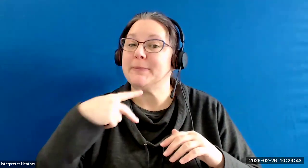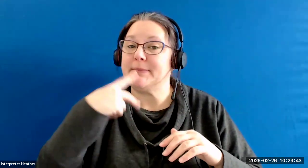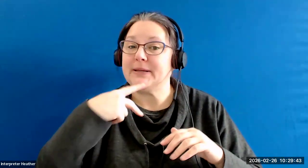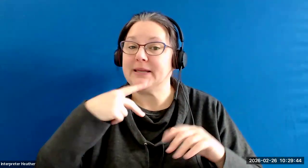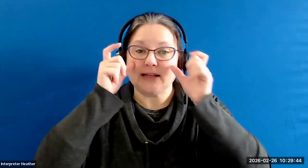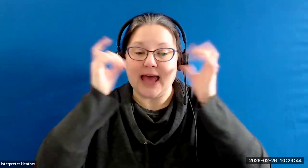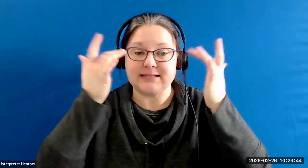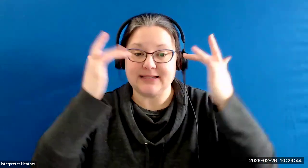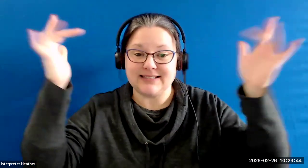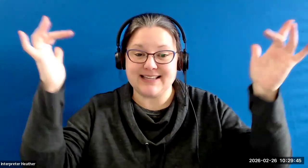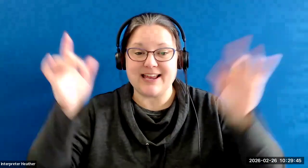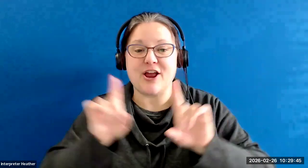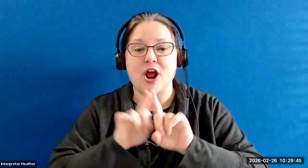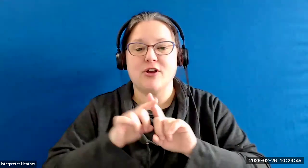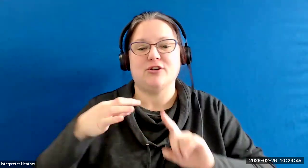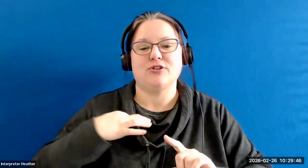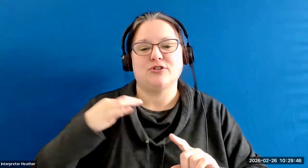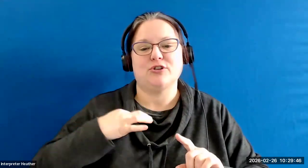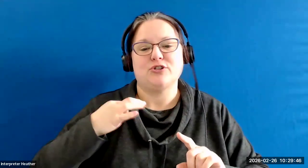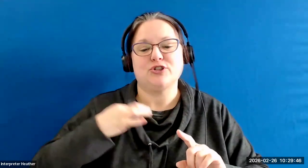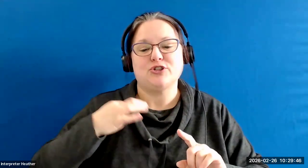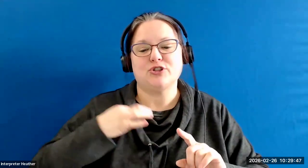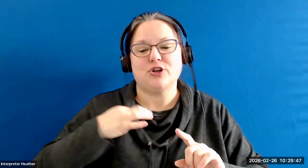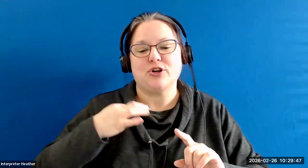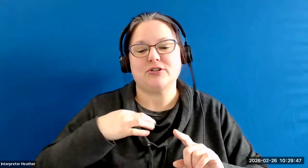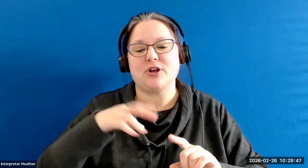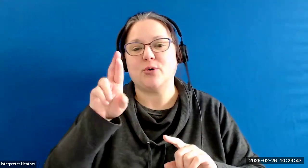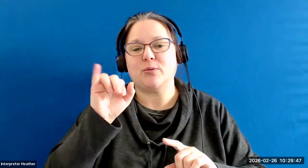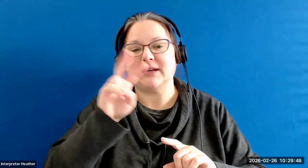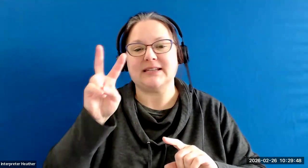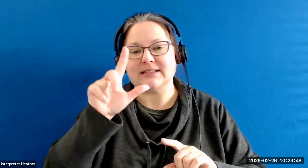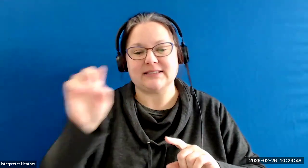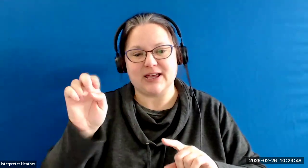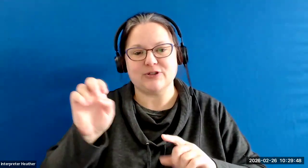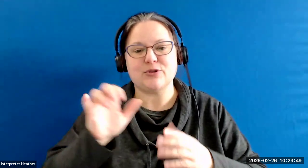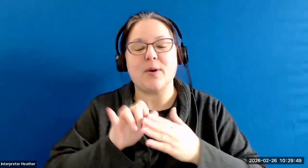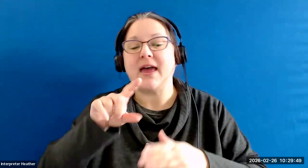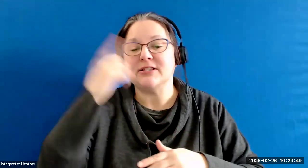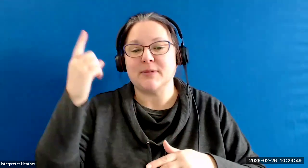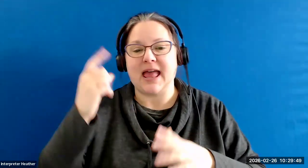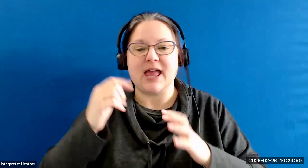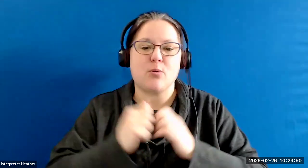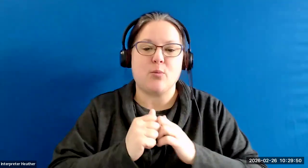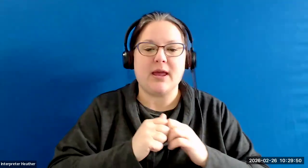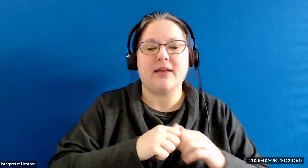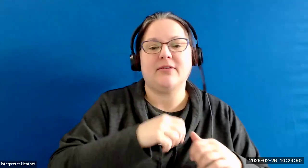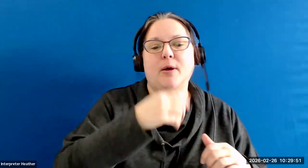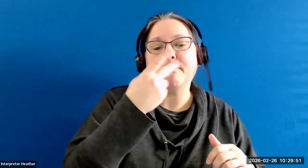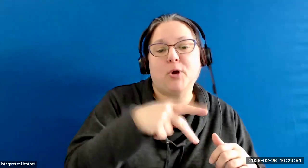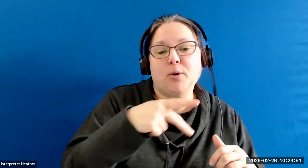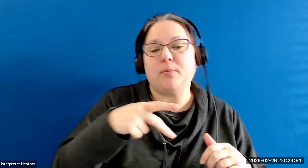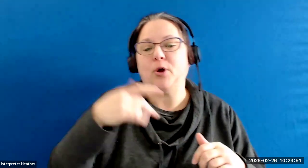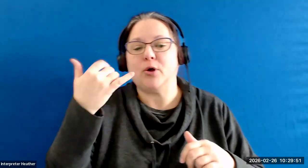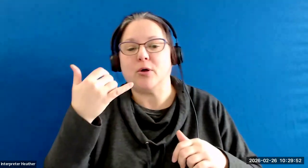glasses and a Miss Frizzle t-shirt that is black with light purple, green, and blue